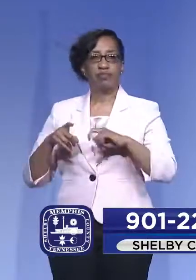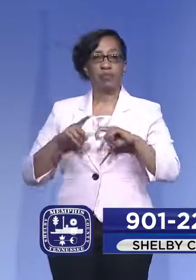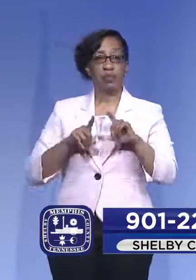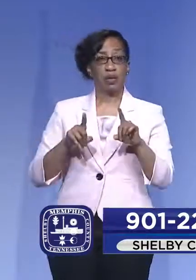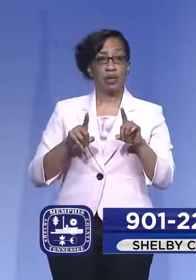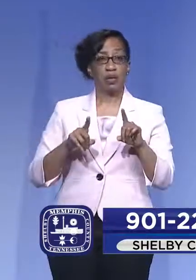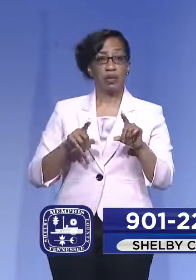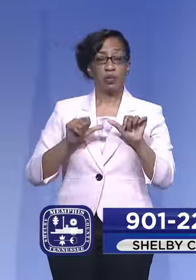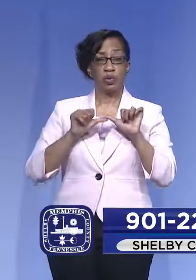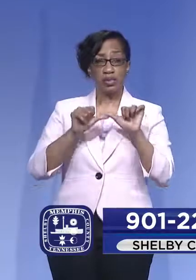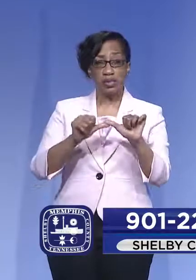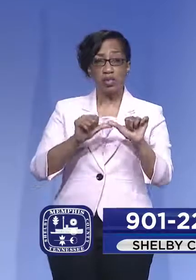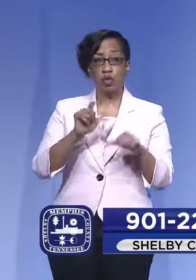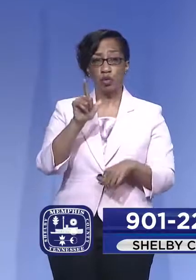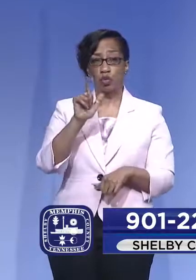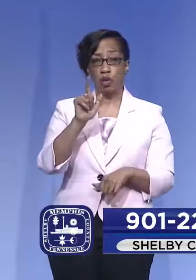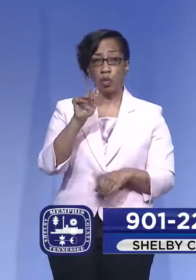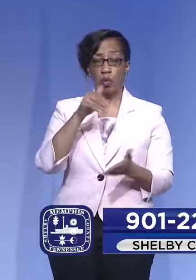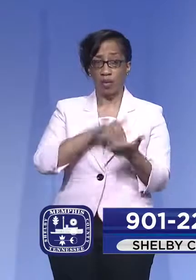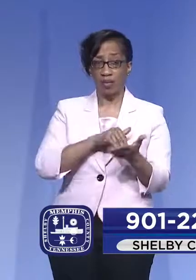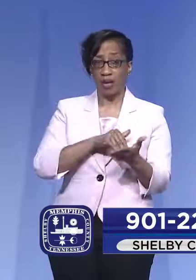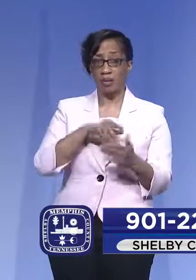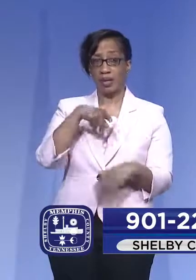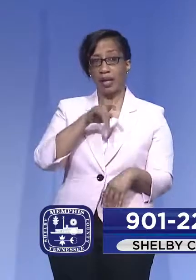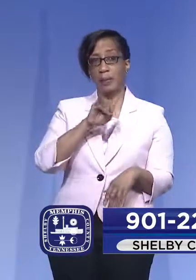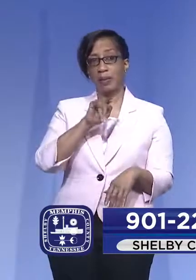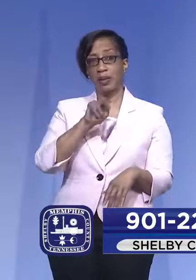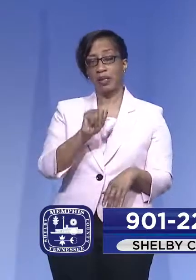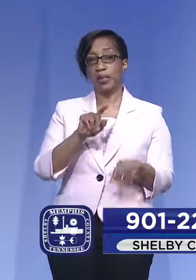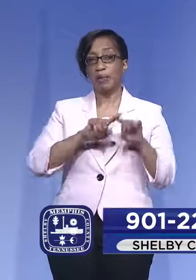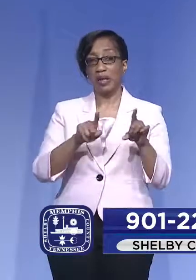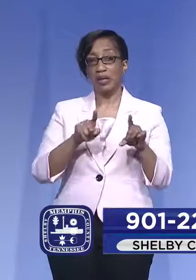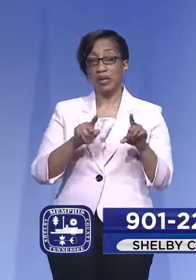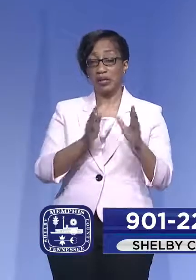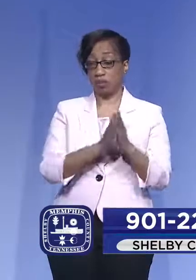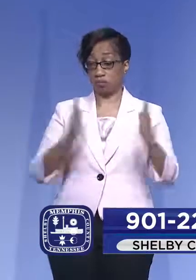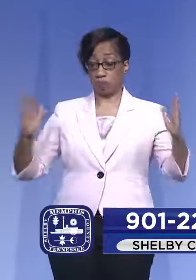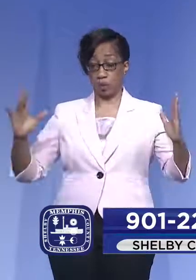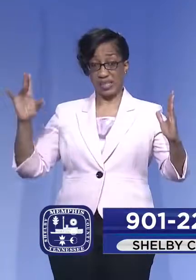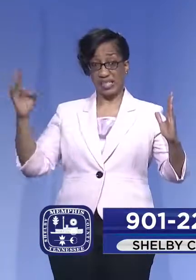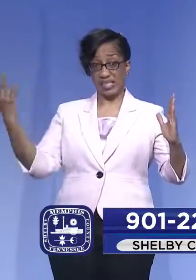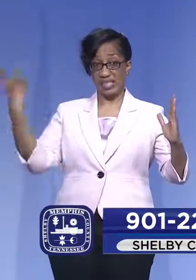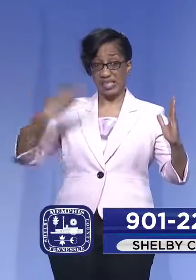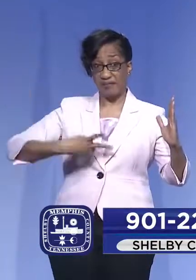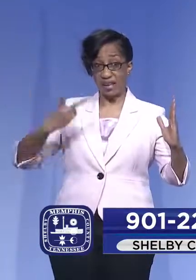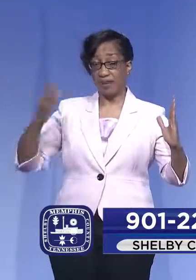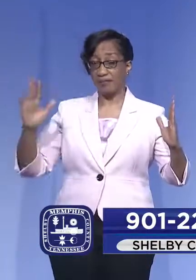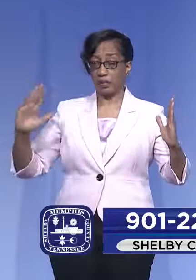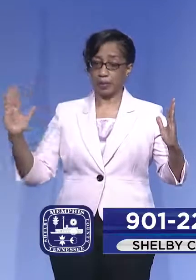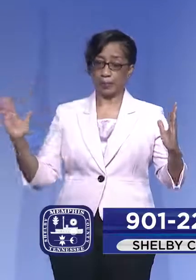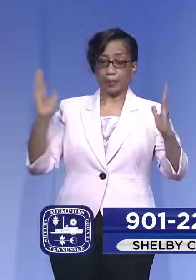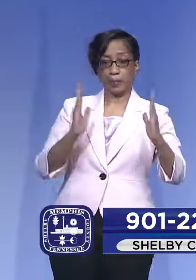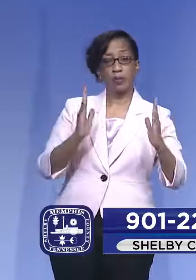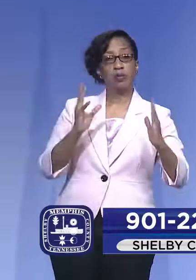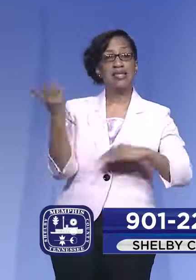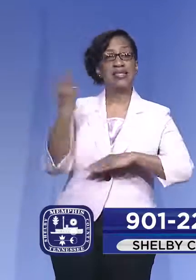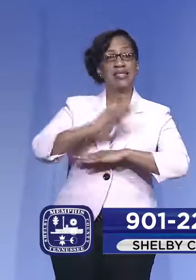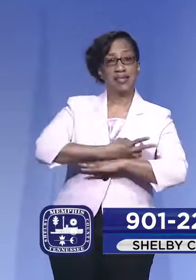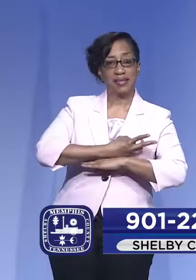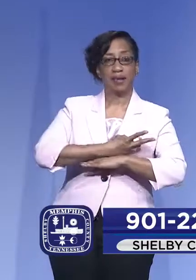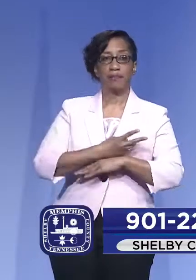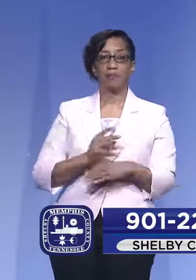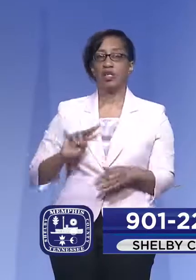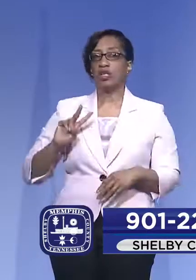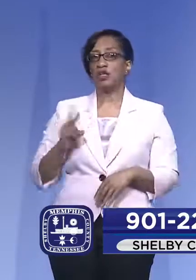week at Pipkin Building, but we'll just do that over a 6-day-a-week period. And your second question was about the